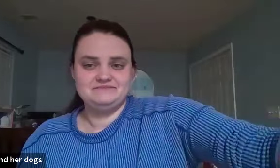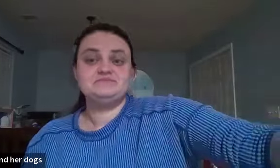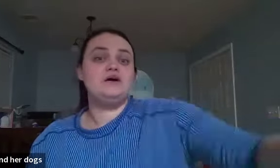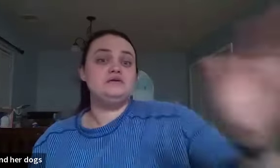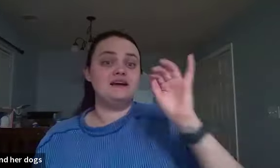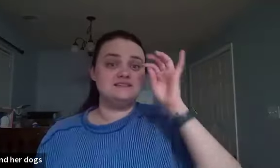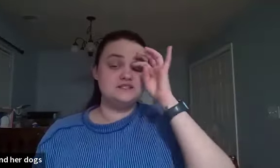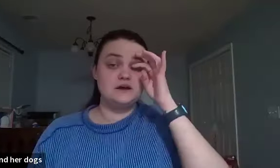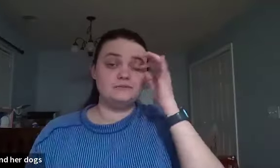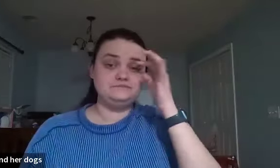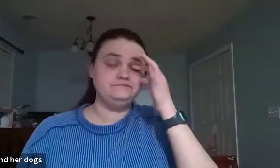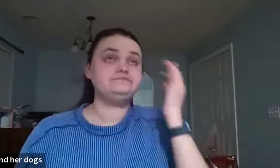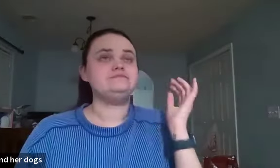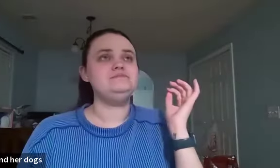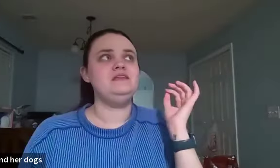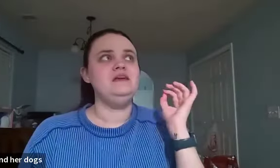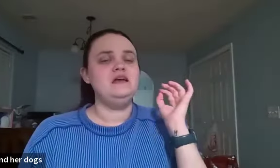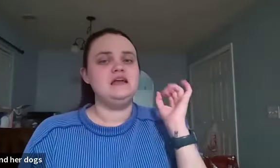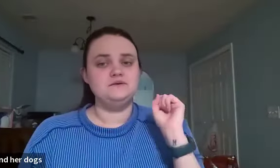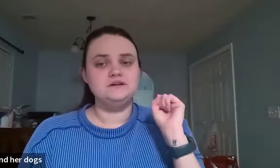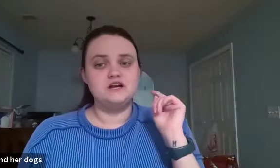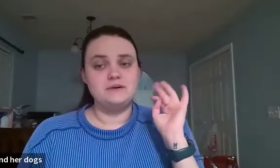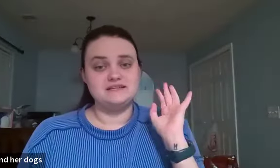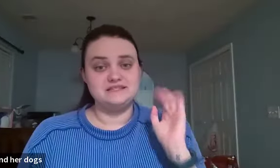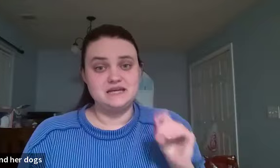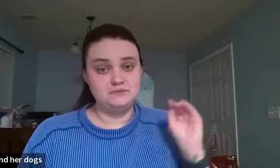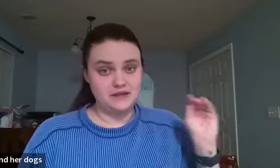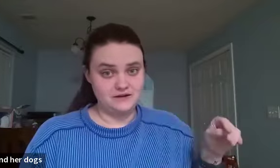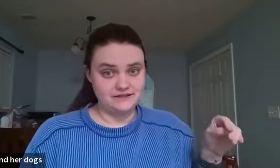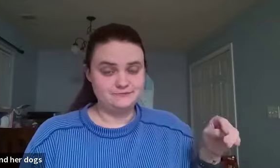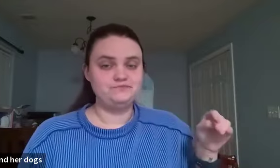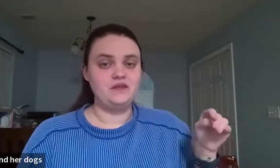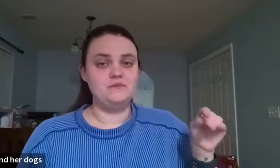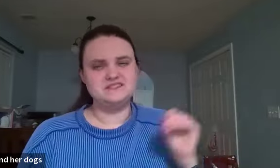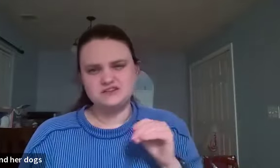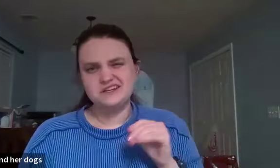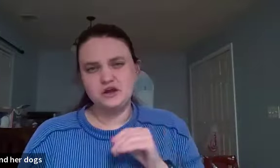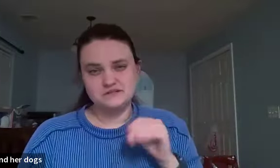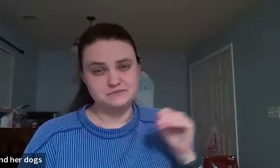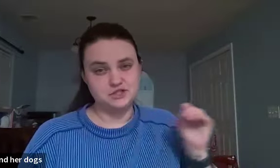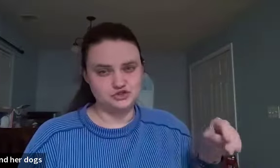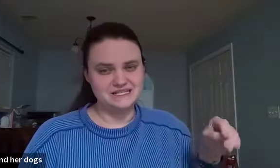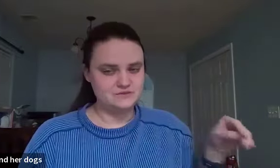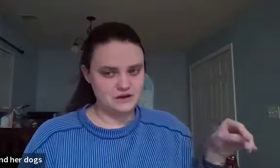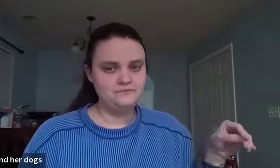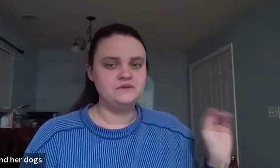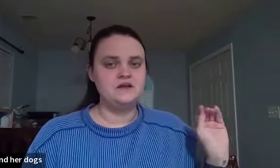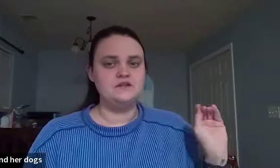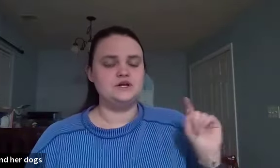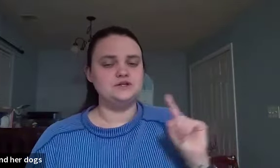Okay. Oh, yes. So if you were going to talk about a step parent, this also can go for stepchildren as well. There